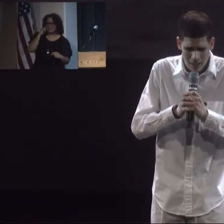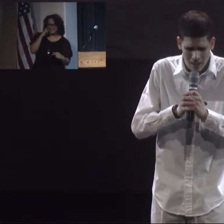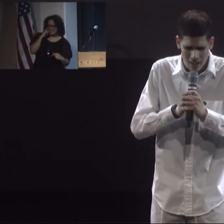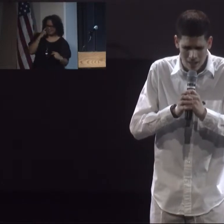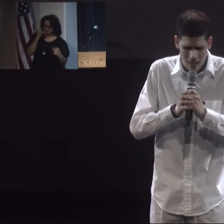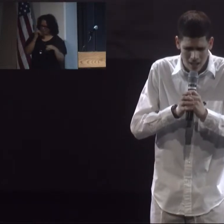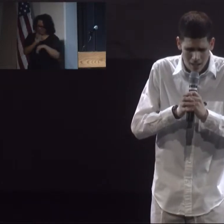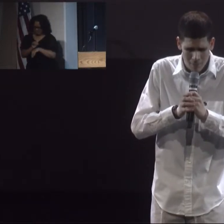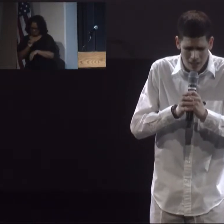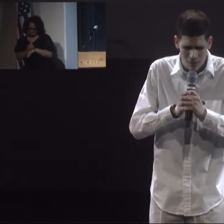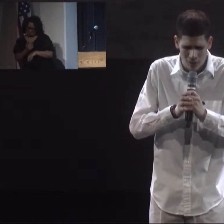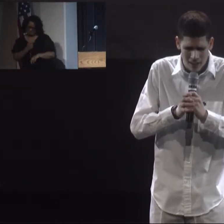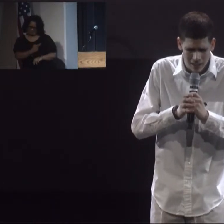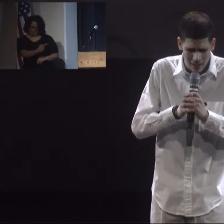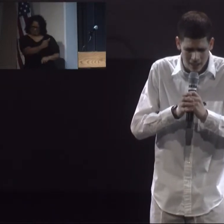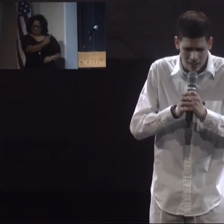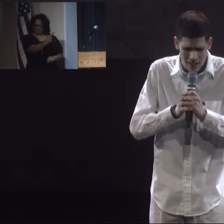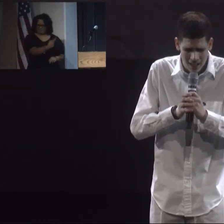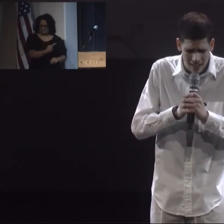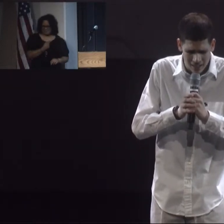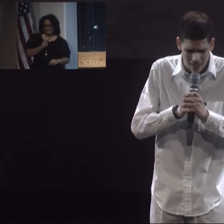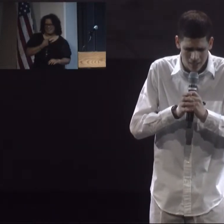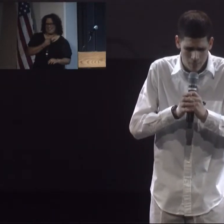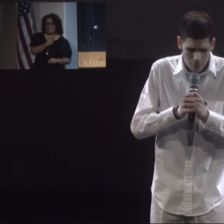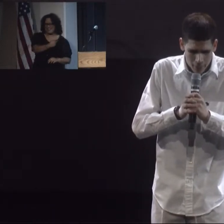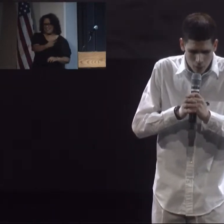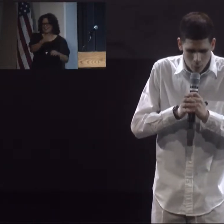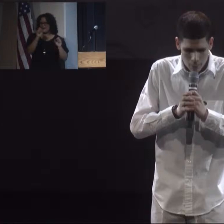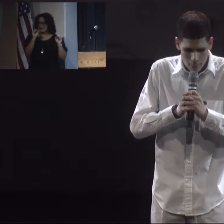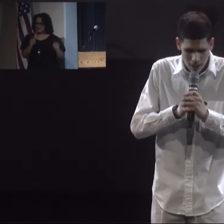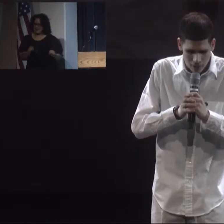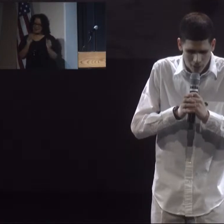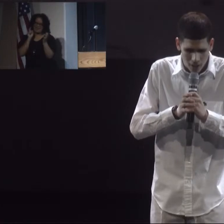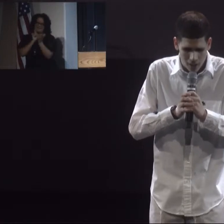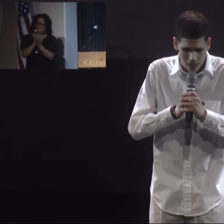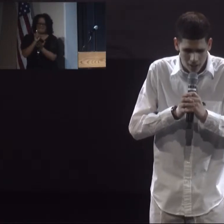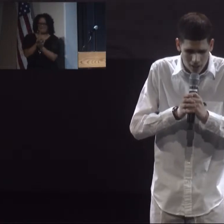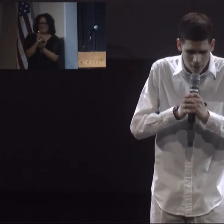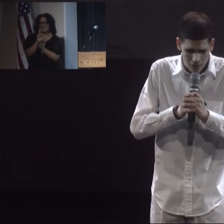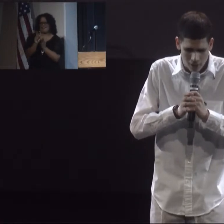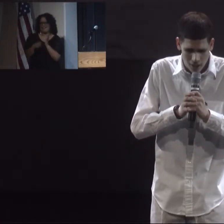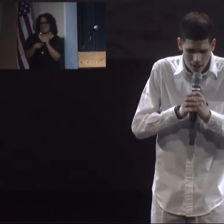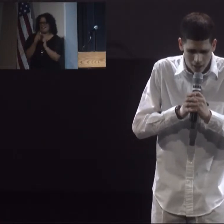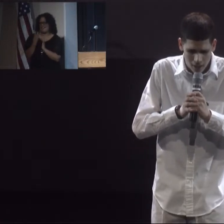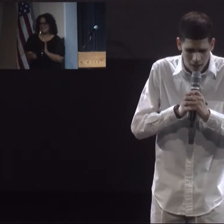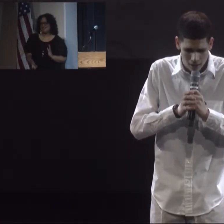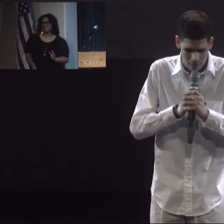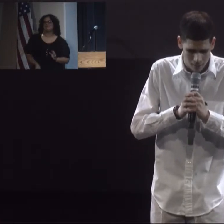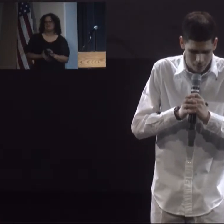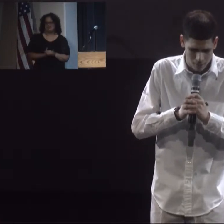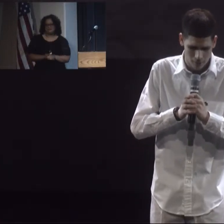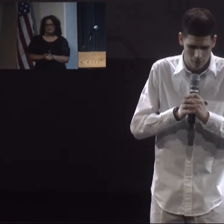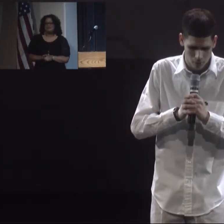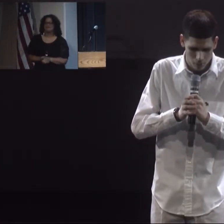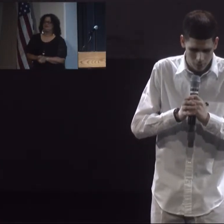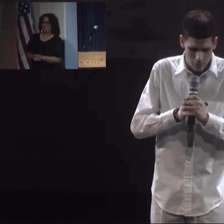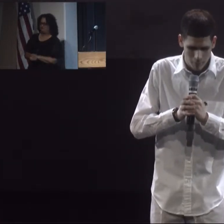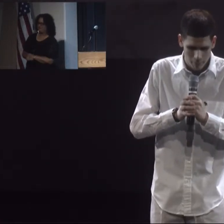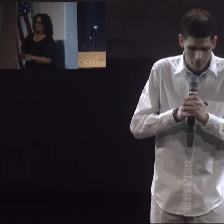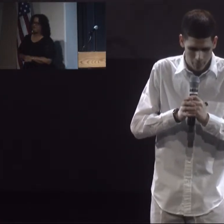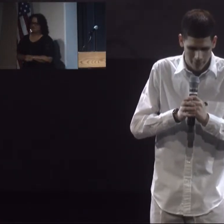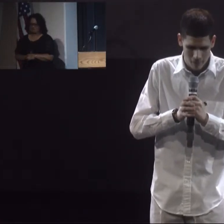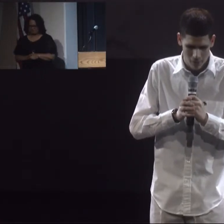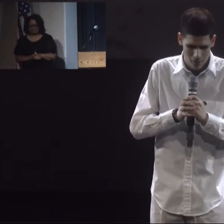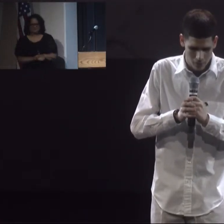at me, and I've been feeling like we might fall in love tonight.